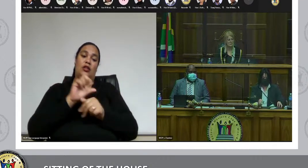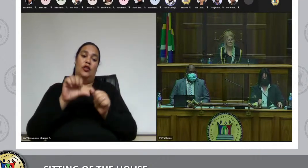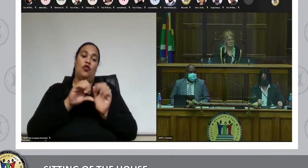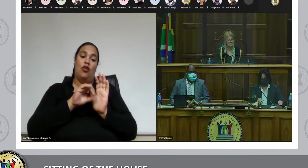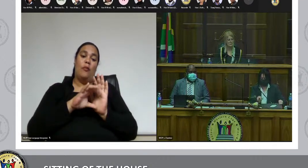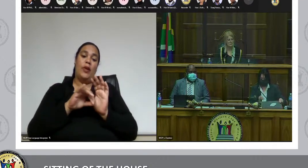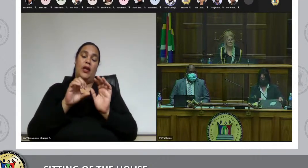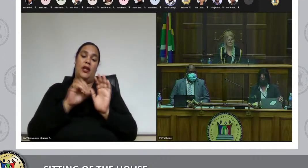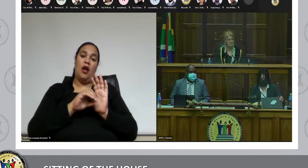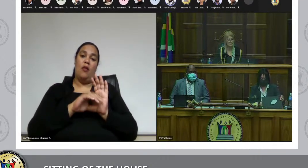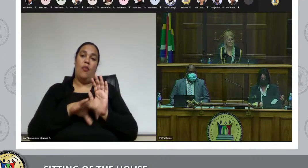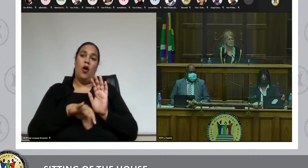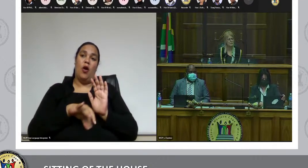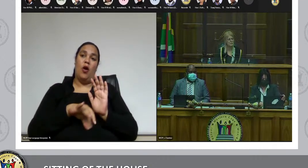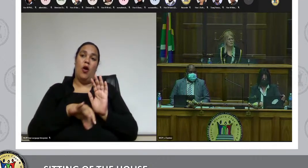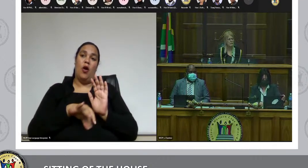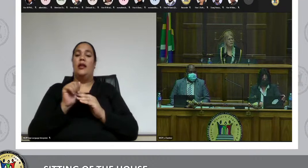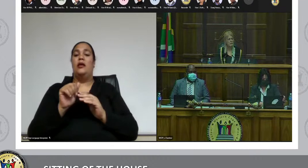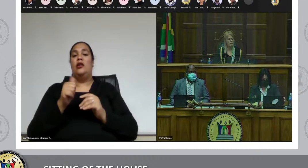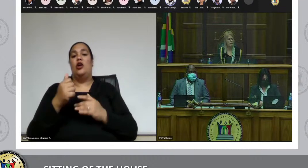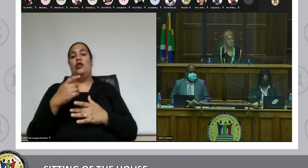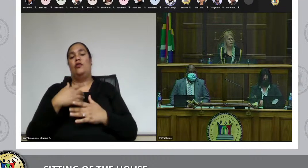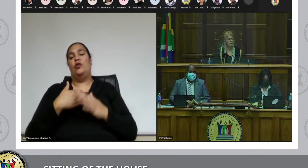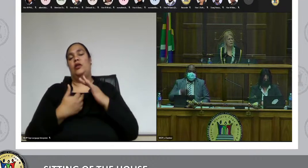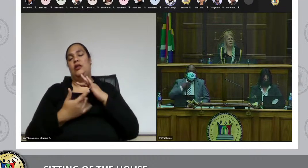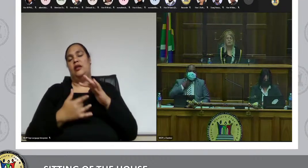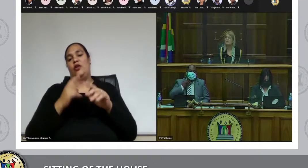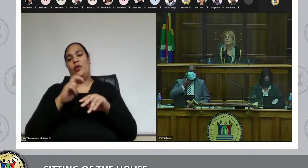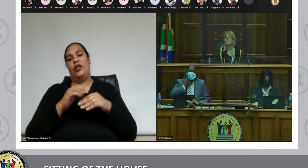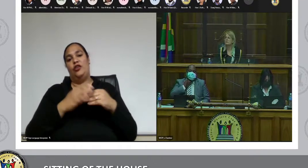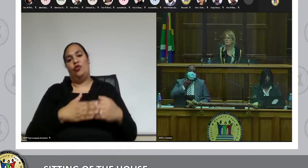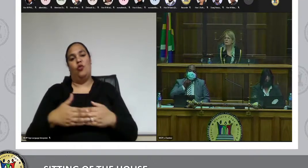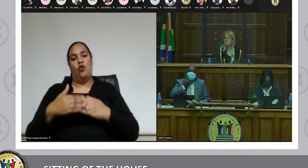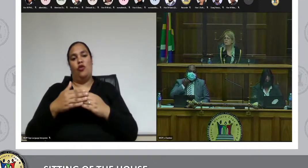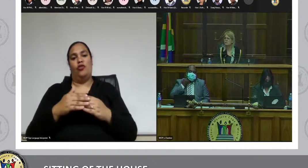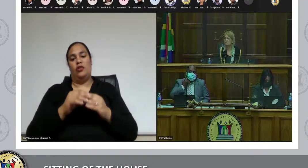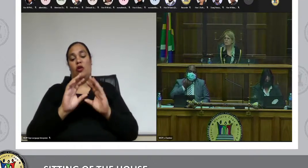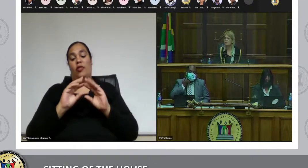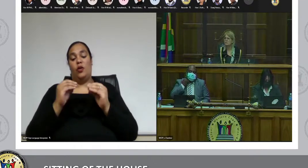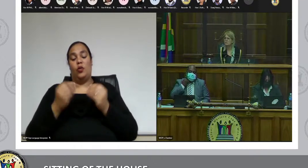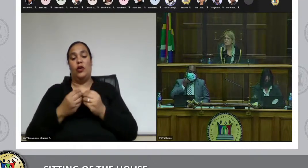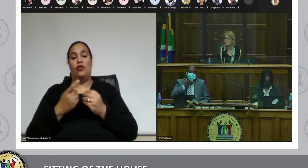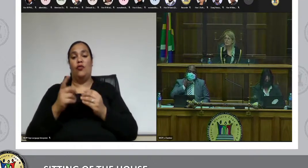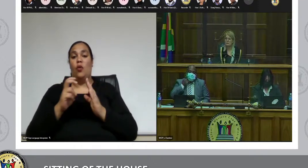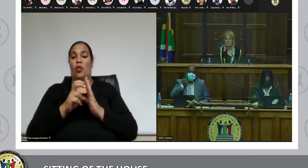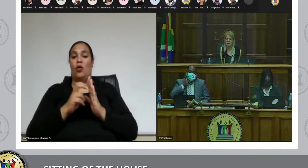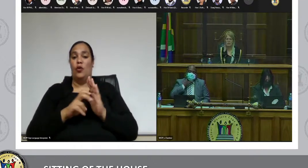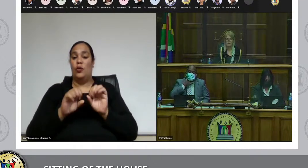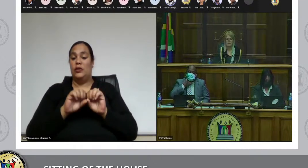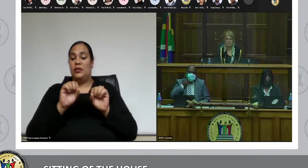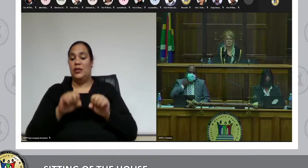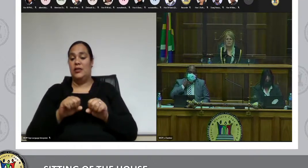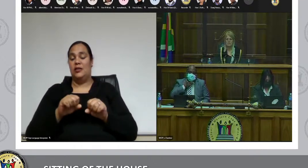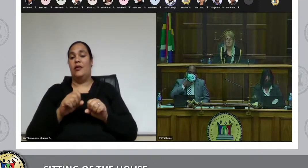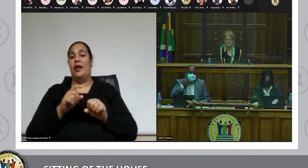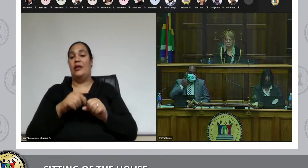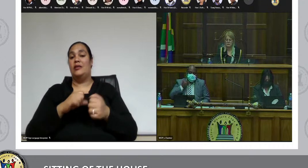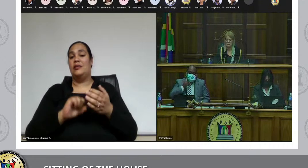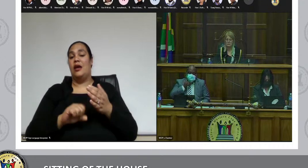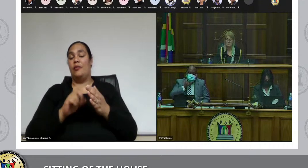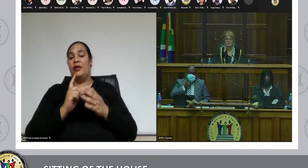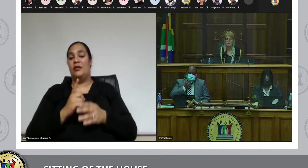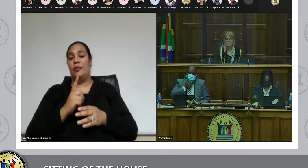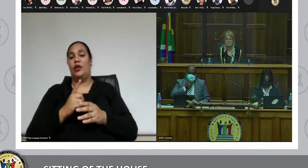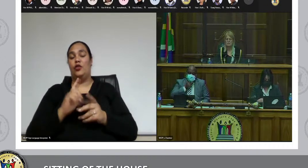post leaves a lot to be desired. We have to caution against the weaponization of the rules, systems, and sub-disciplinary regulations